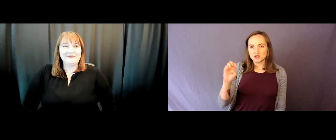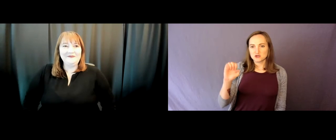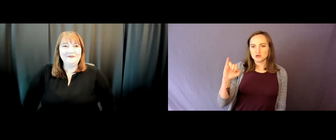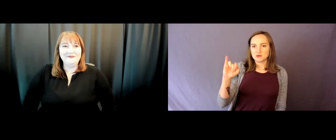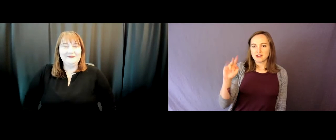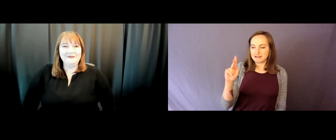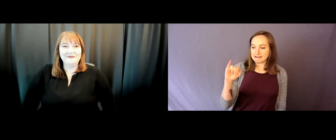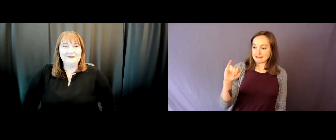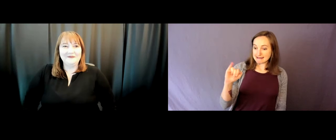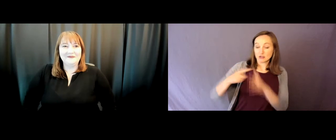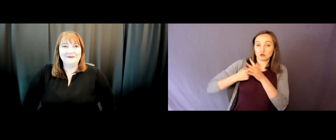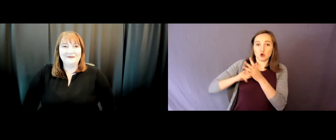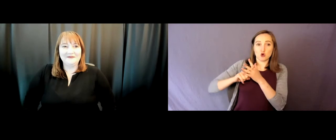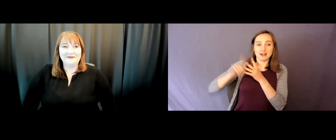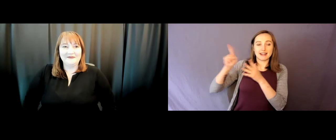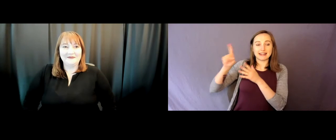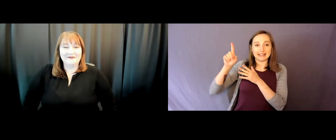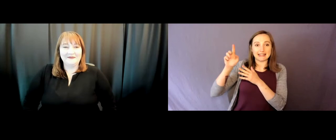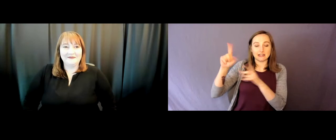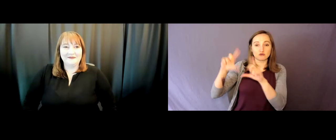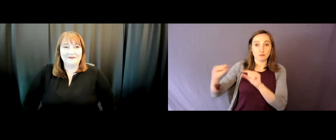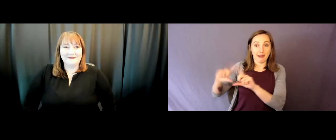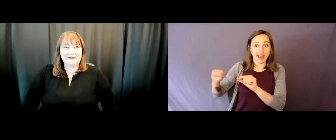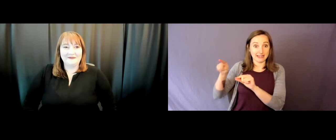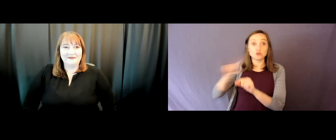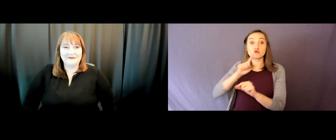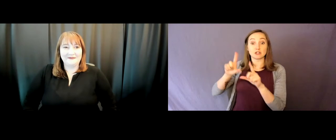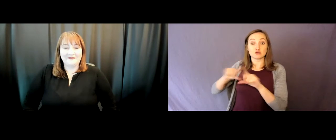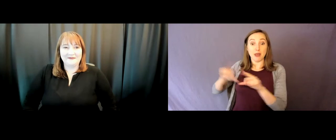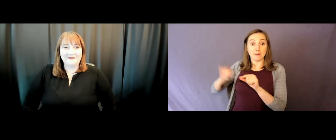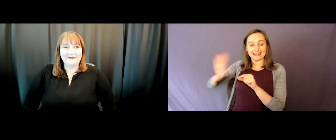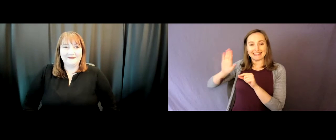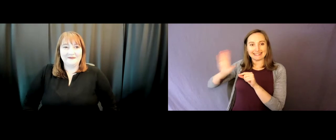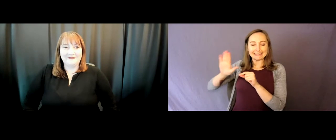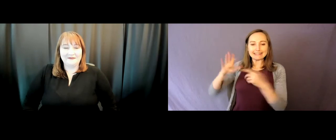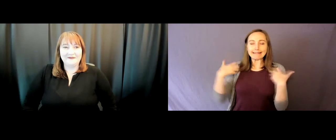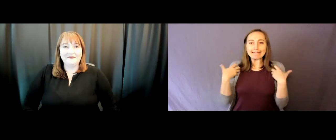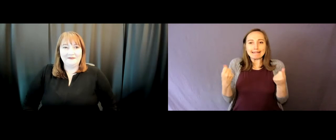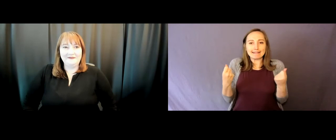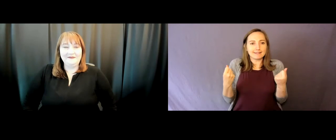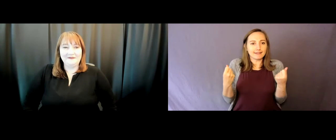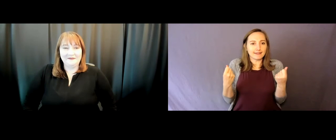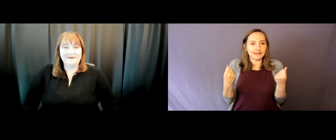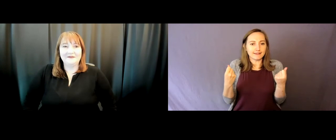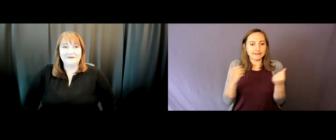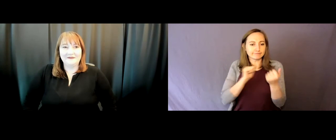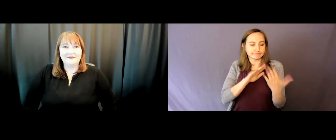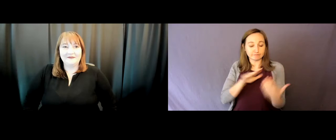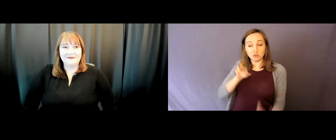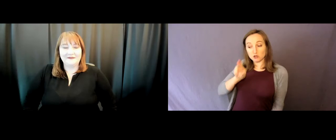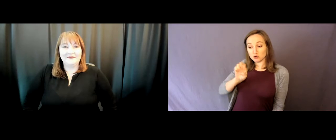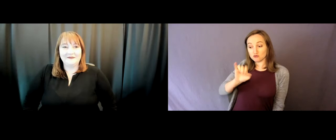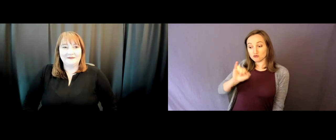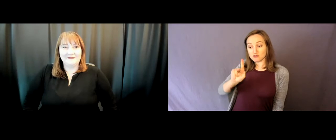it originated in Japan. So it is a Japanese practice, a healing modality. And the word